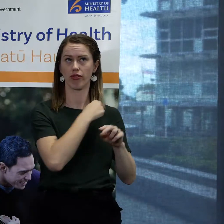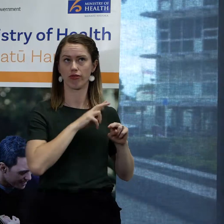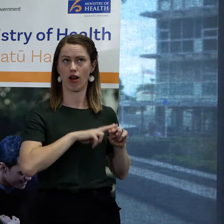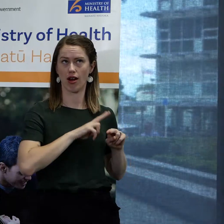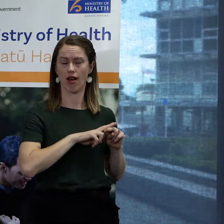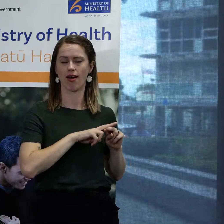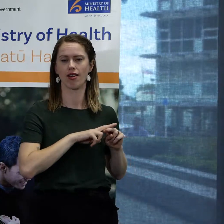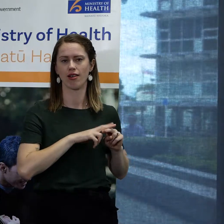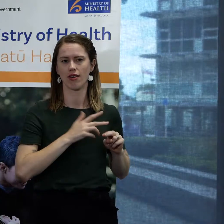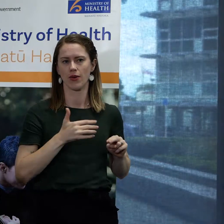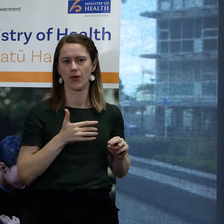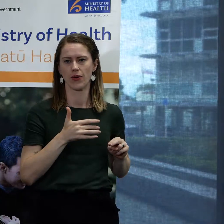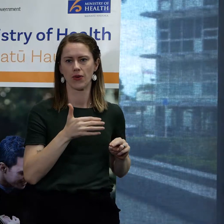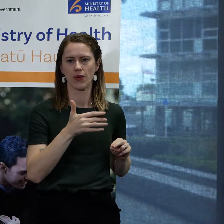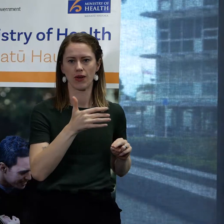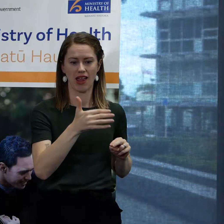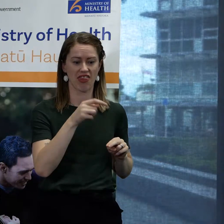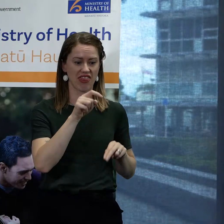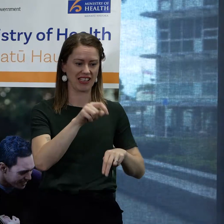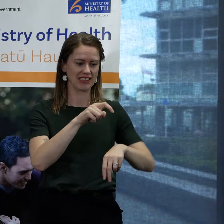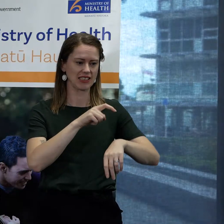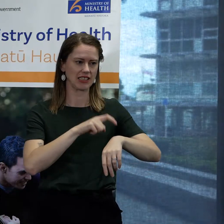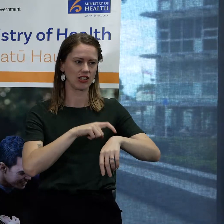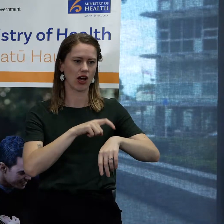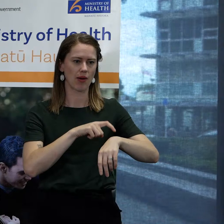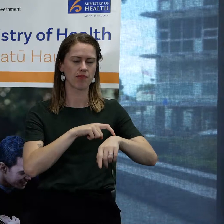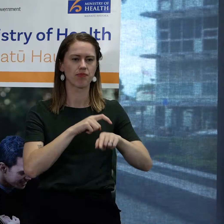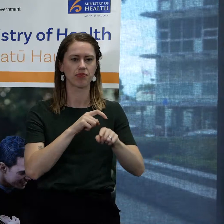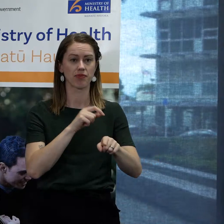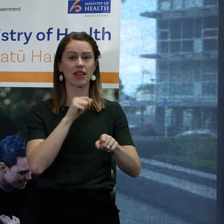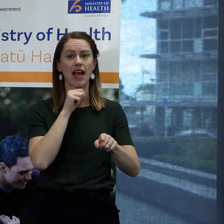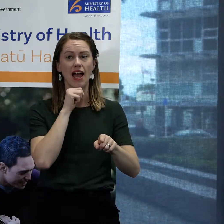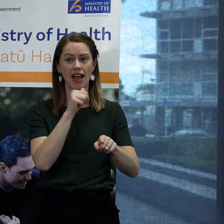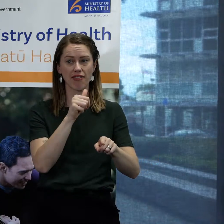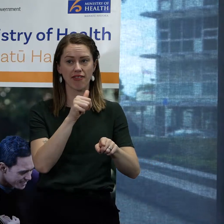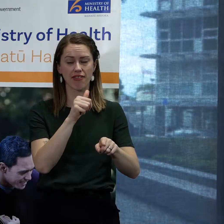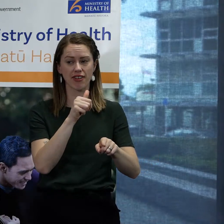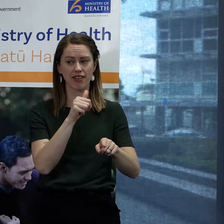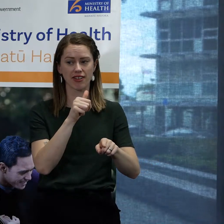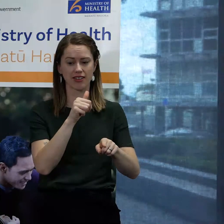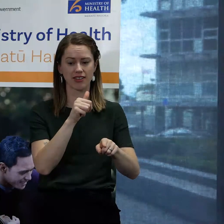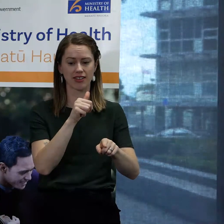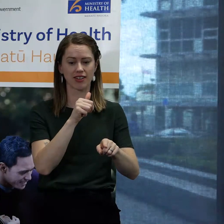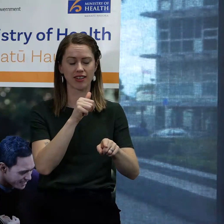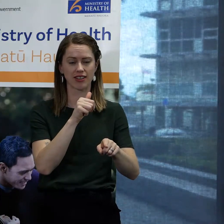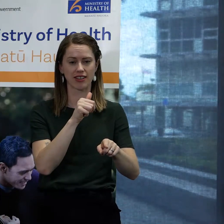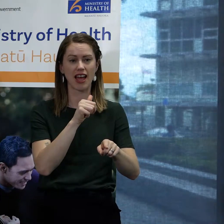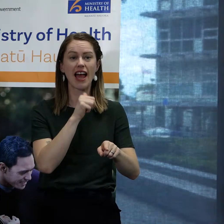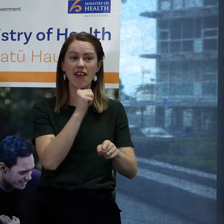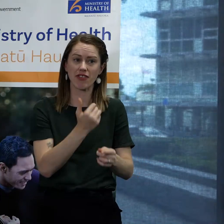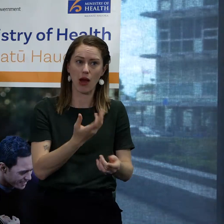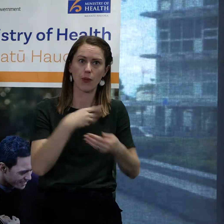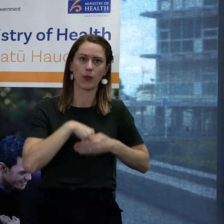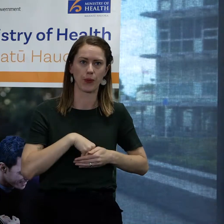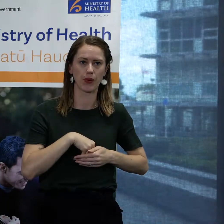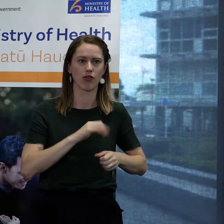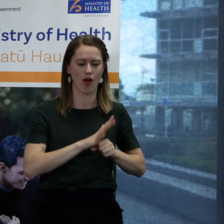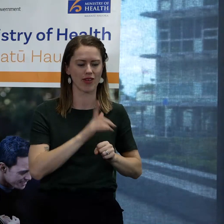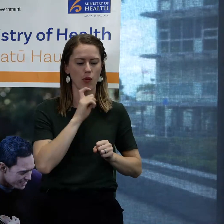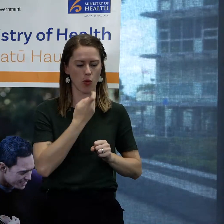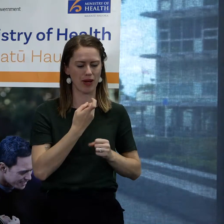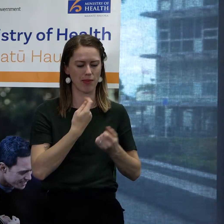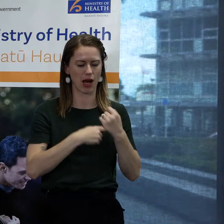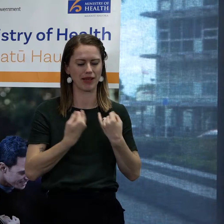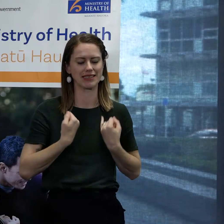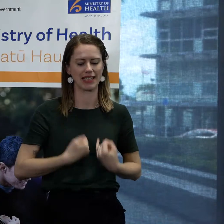person, that's right at the peak point where the vast majority of people would be, if they have become infected, would be